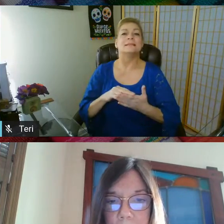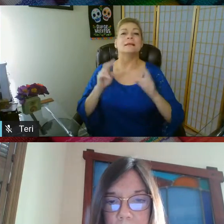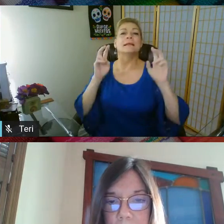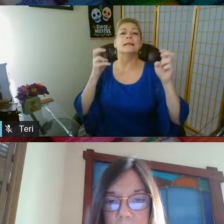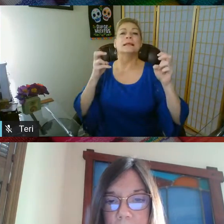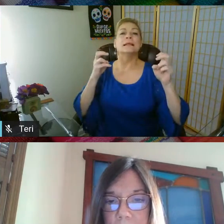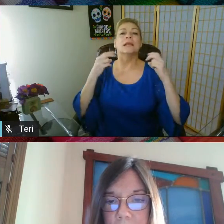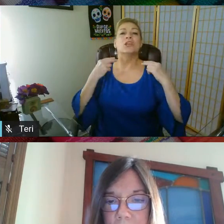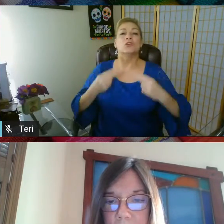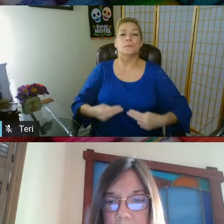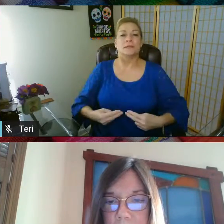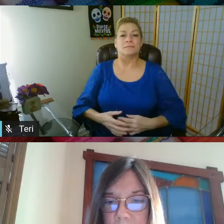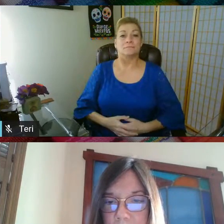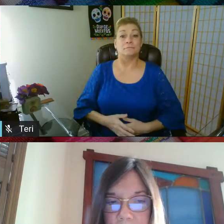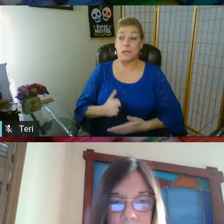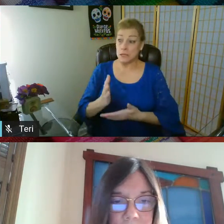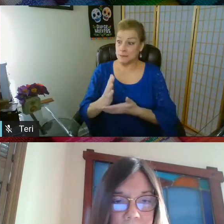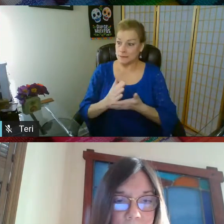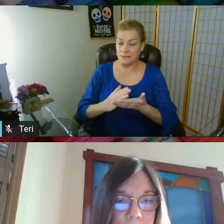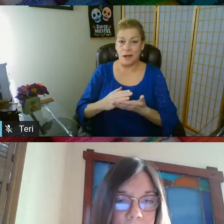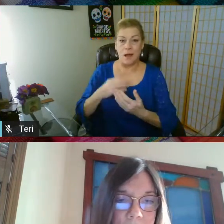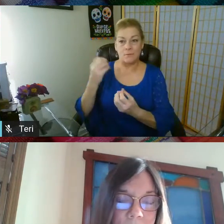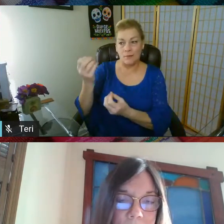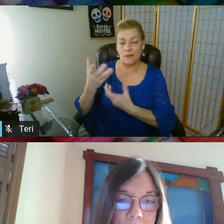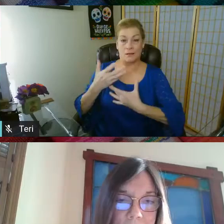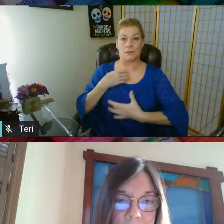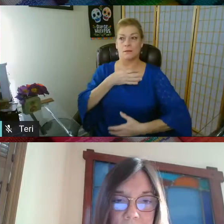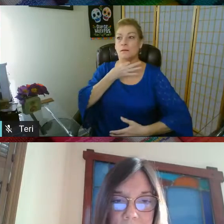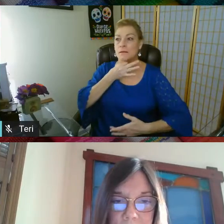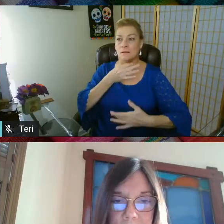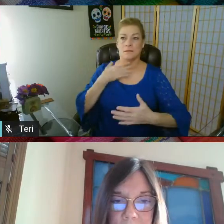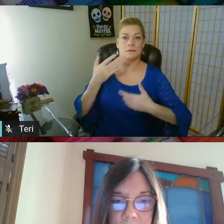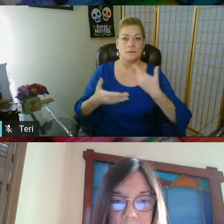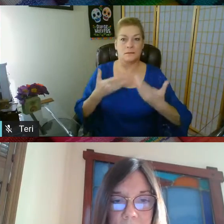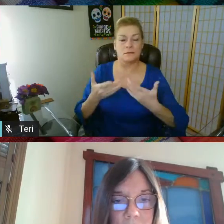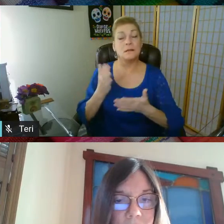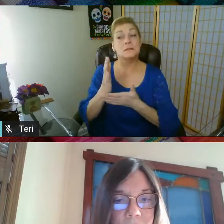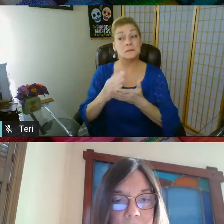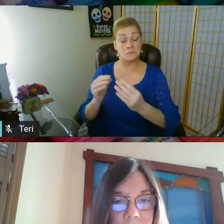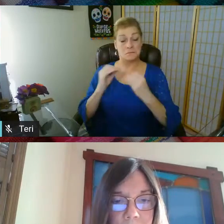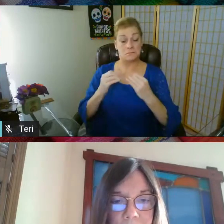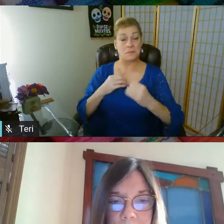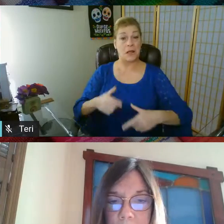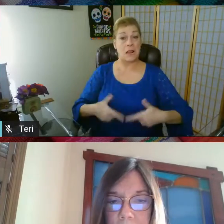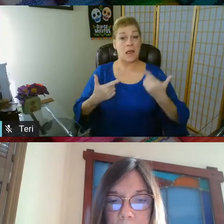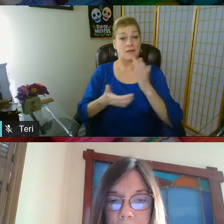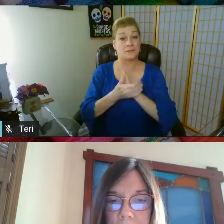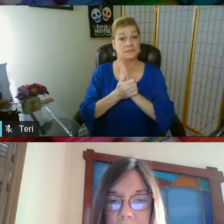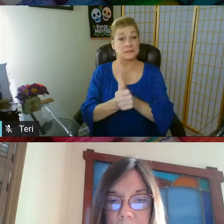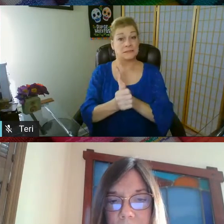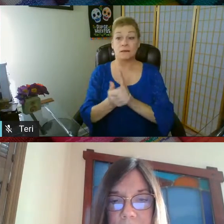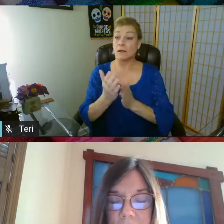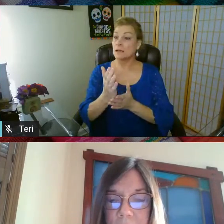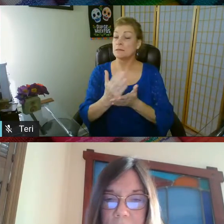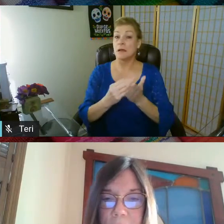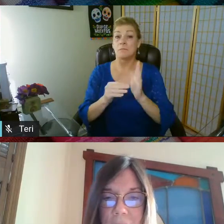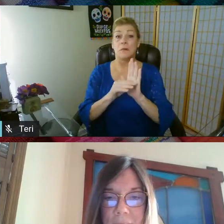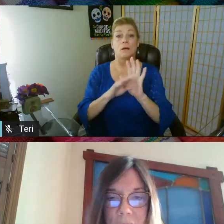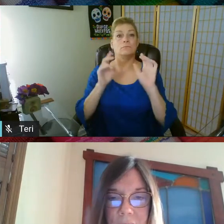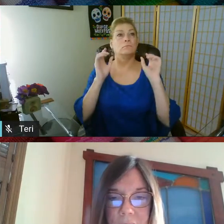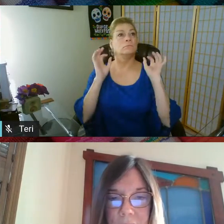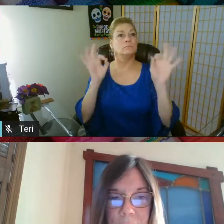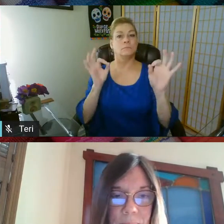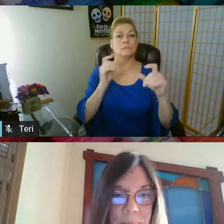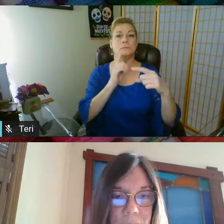Some have encouraged my curiosity. Some have taught me life skills. Some have modeled positive attitudes